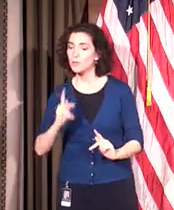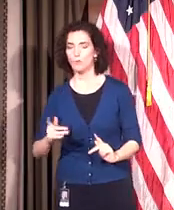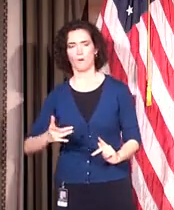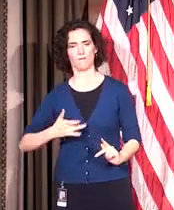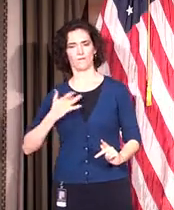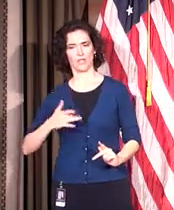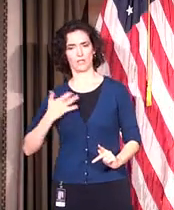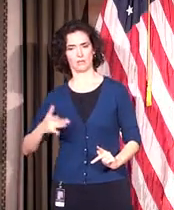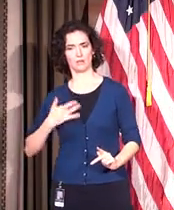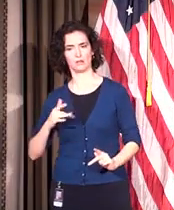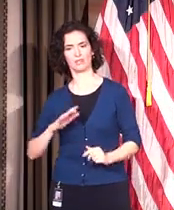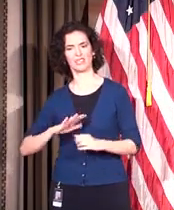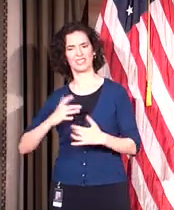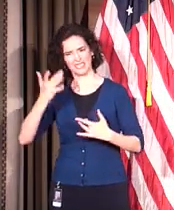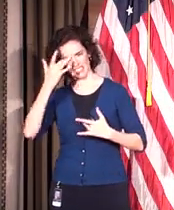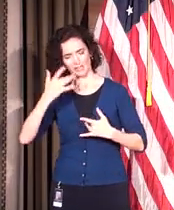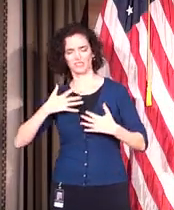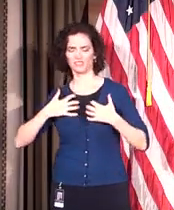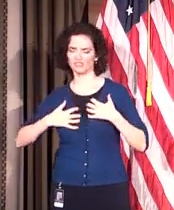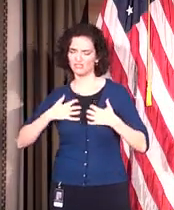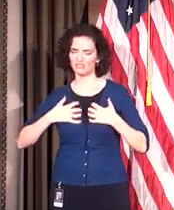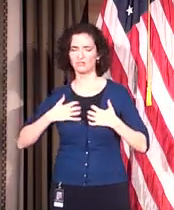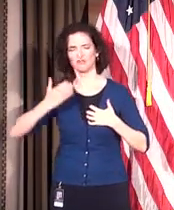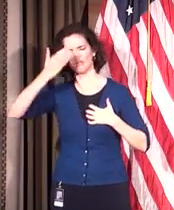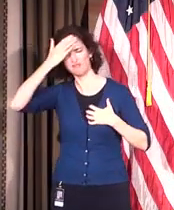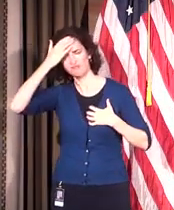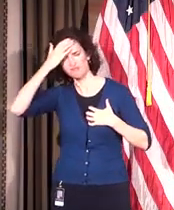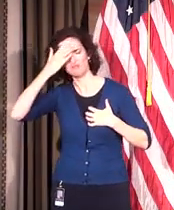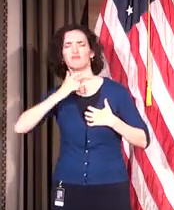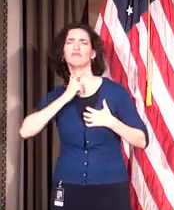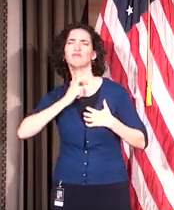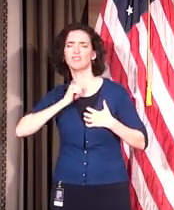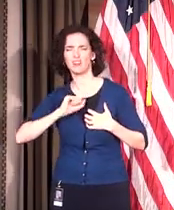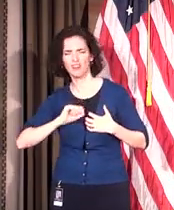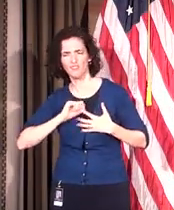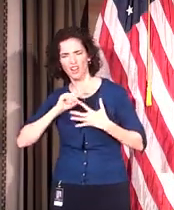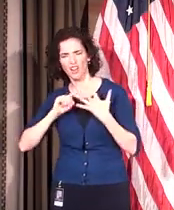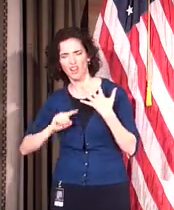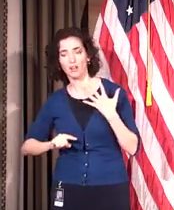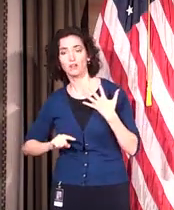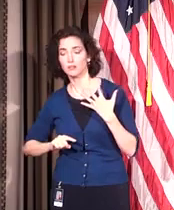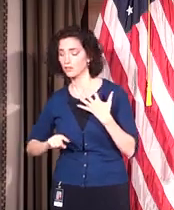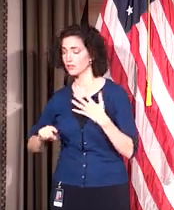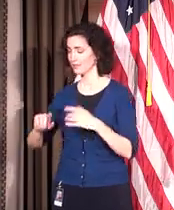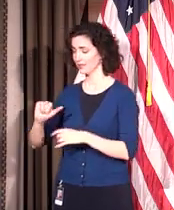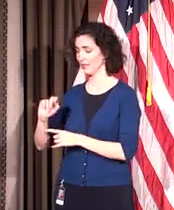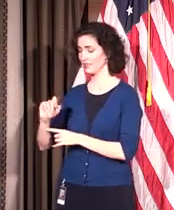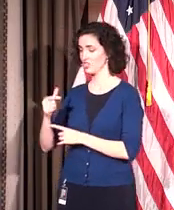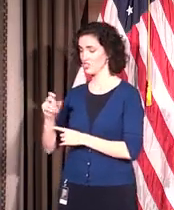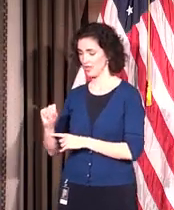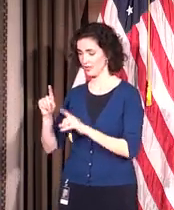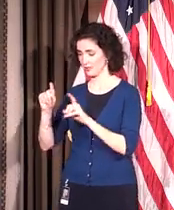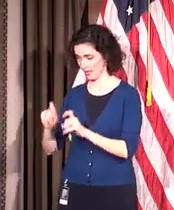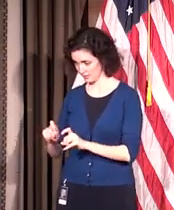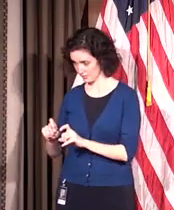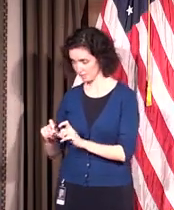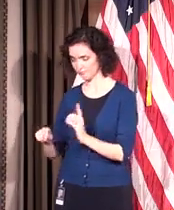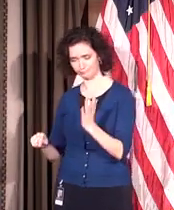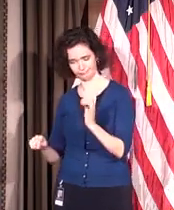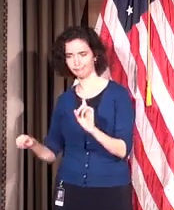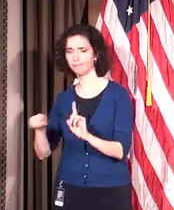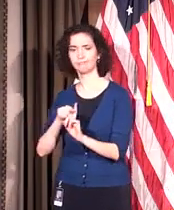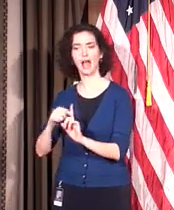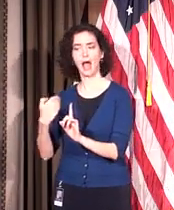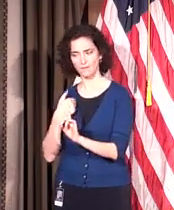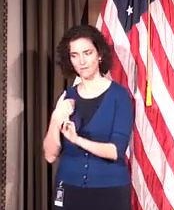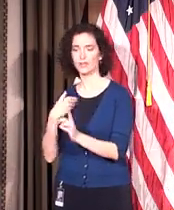COVID, they're symptomatic, and then they receive a positive antigen test, they have COVID, and they don't need a confirmatory test. For people